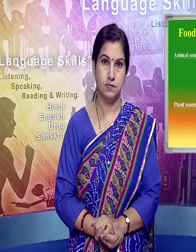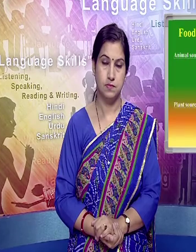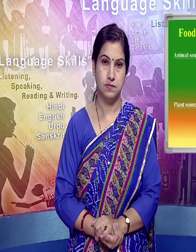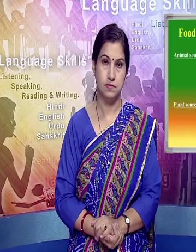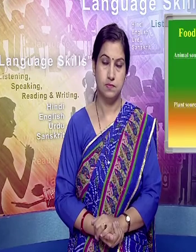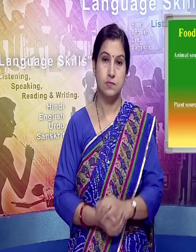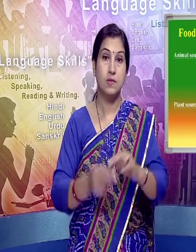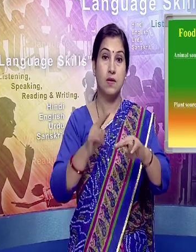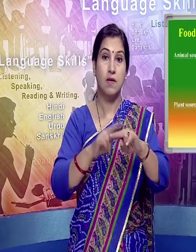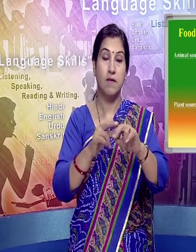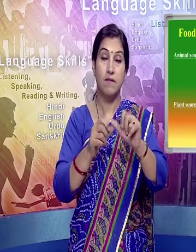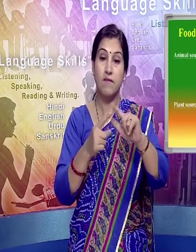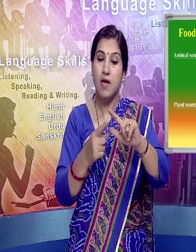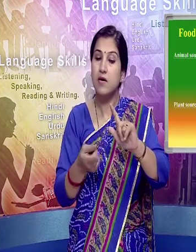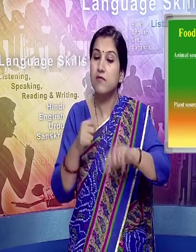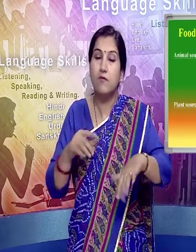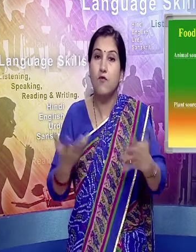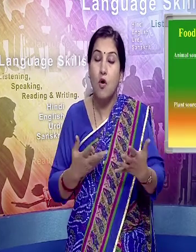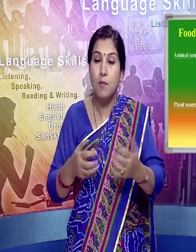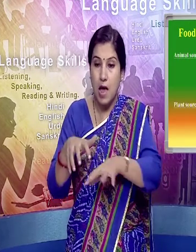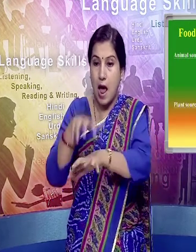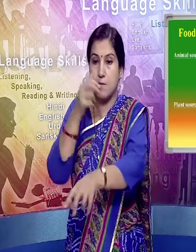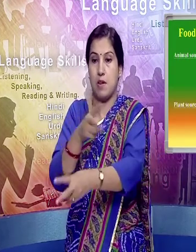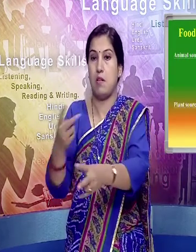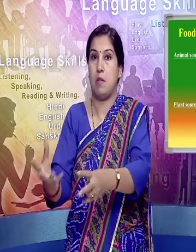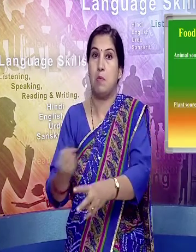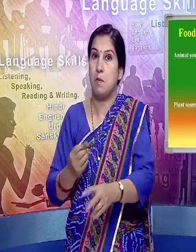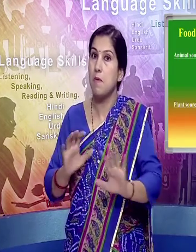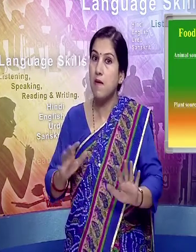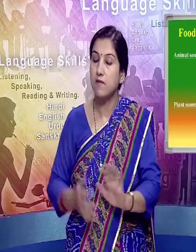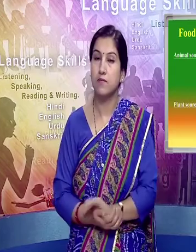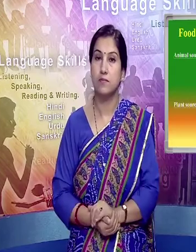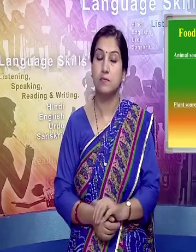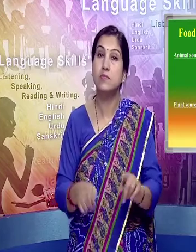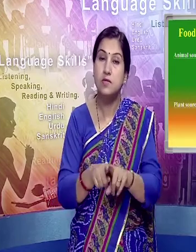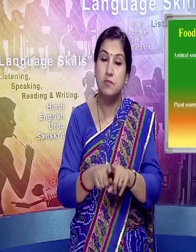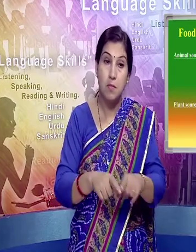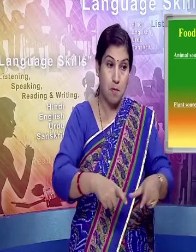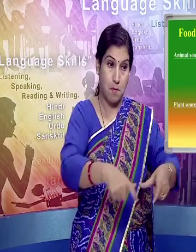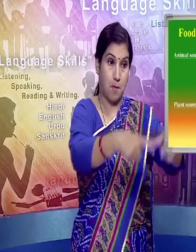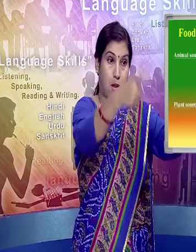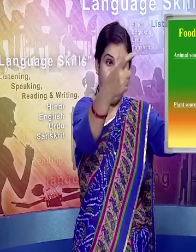Fat comes from the animal sources and plant sources.